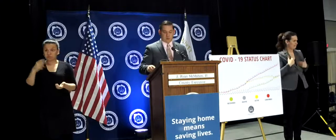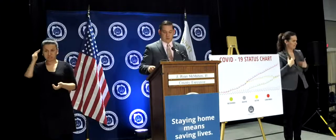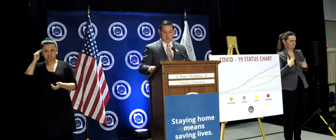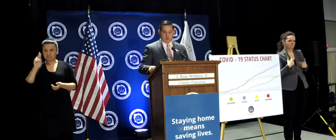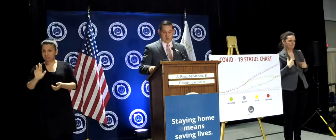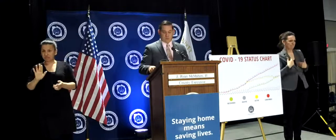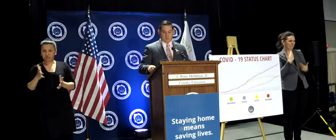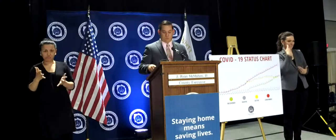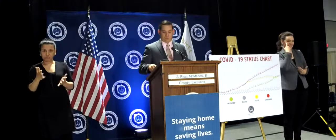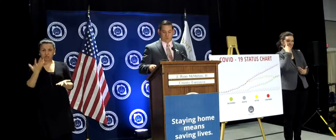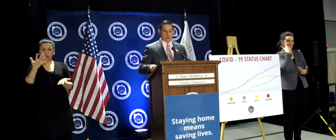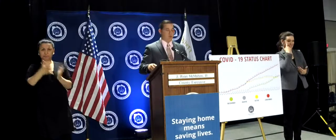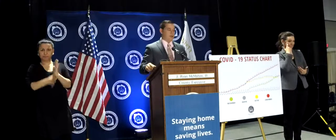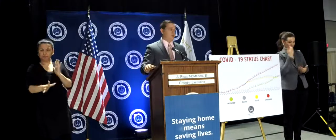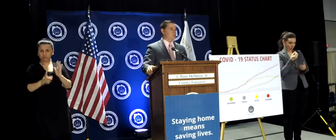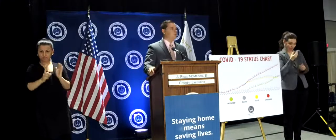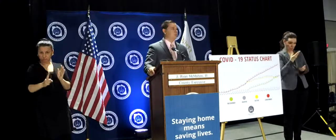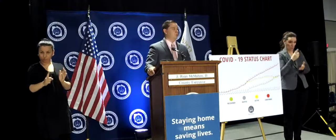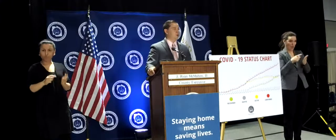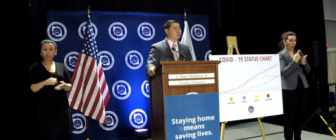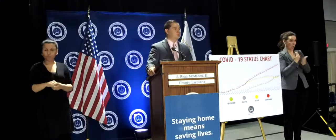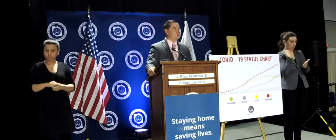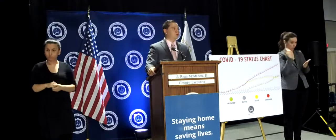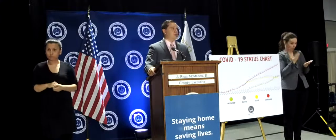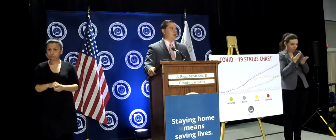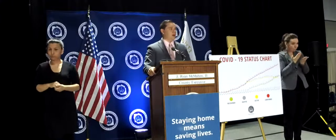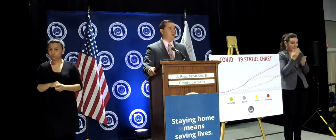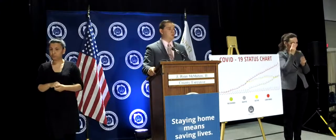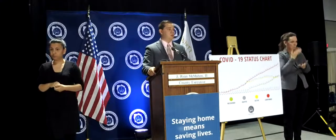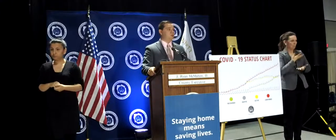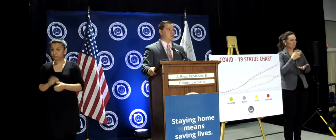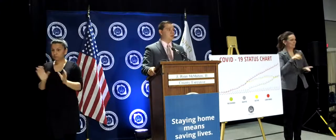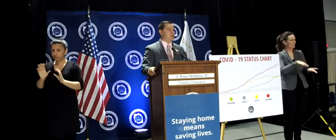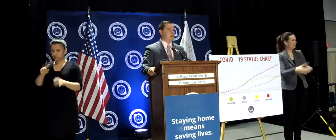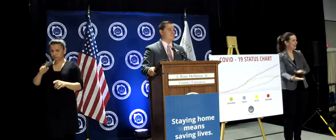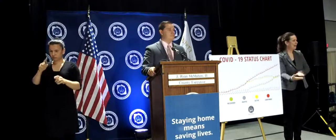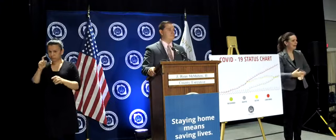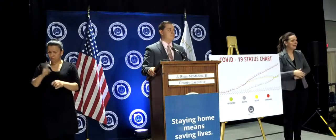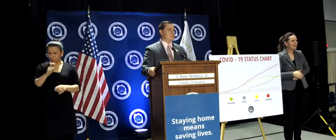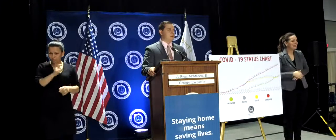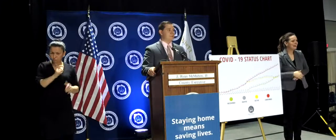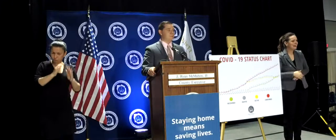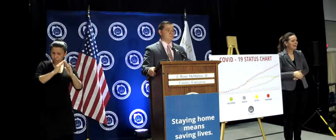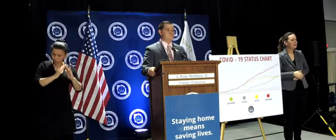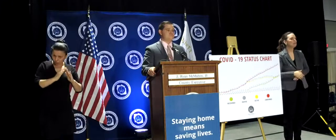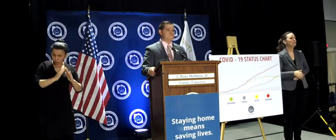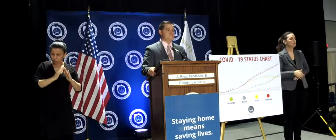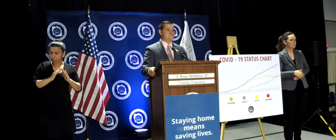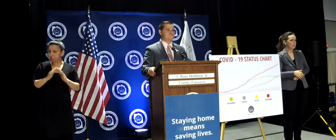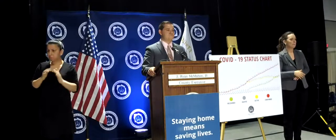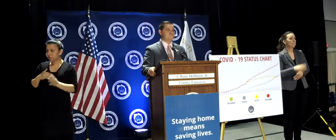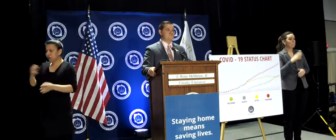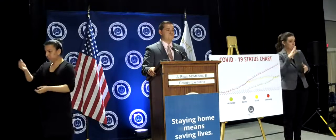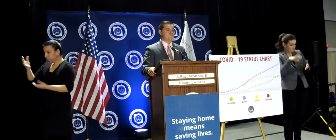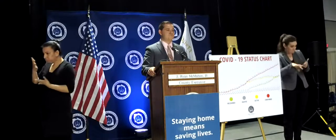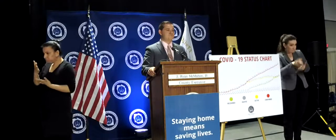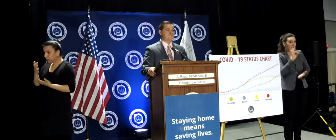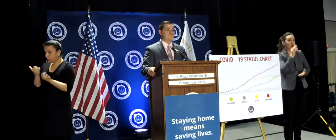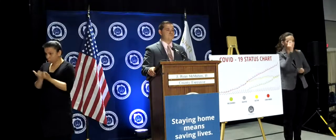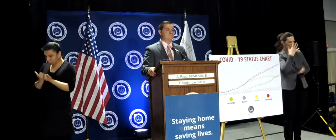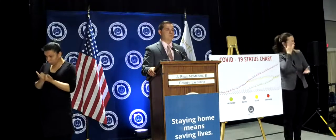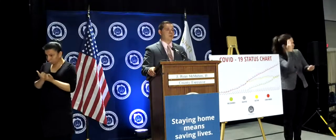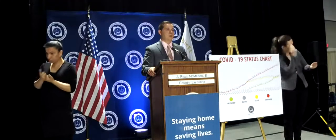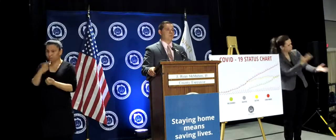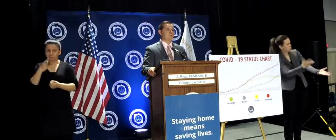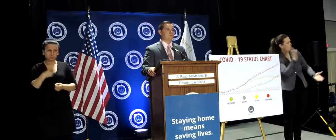but certainly if he was, we'll know that and we'll communicate that. What is your reaction to the